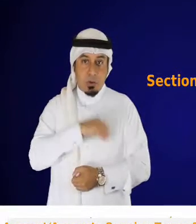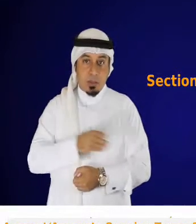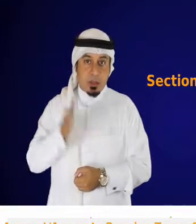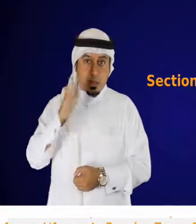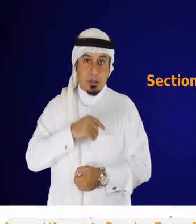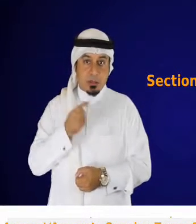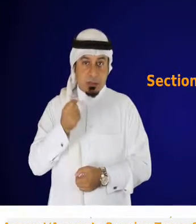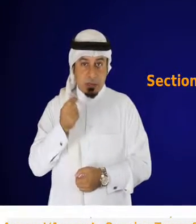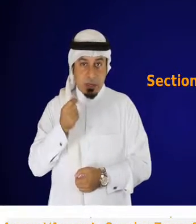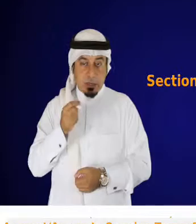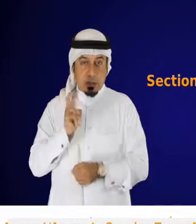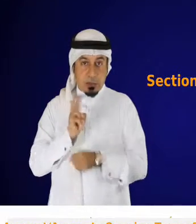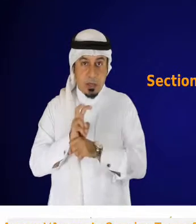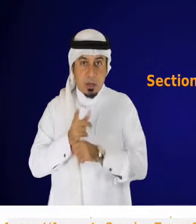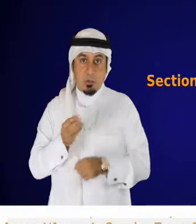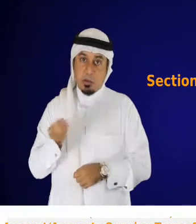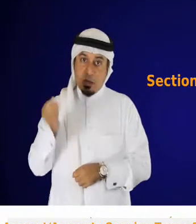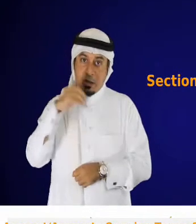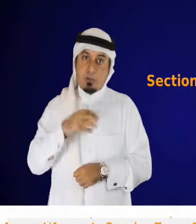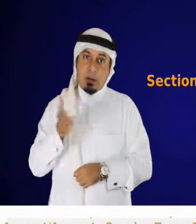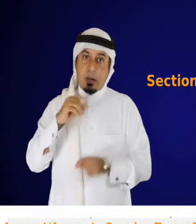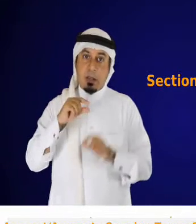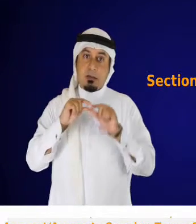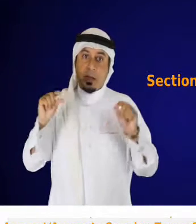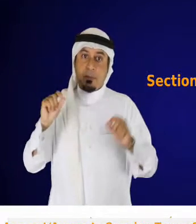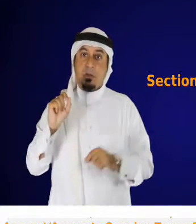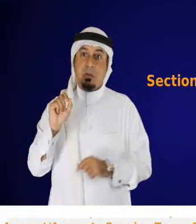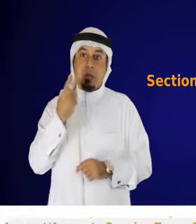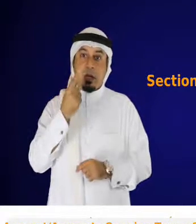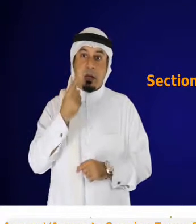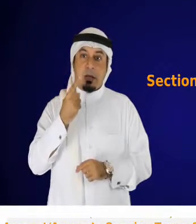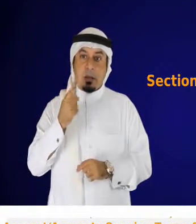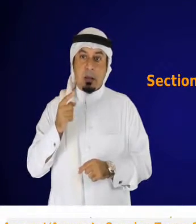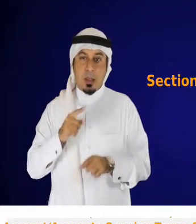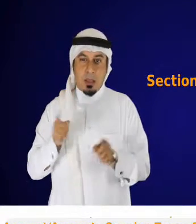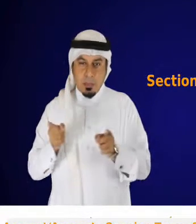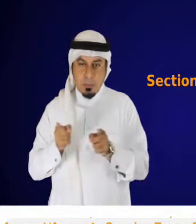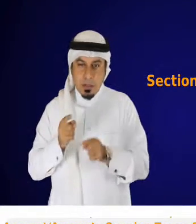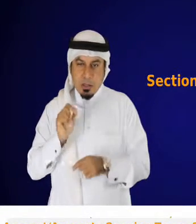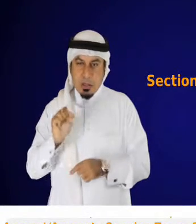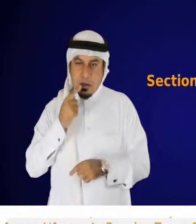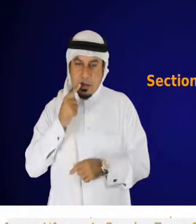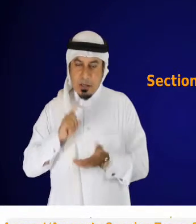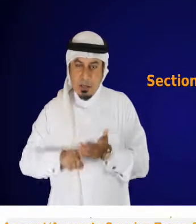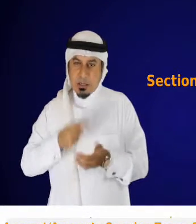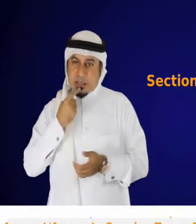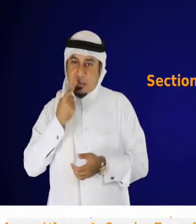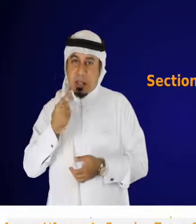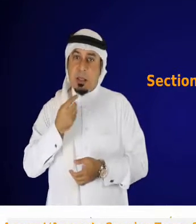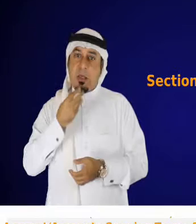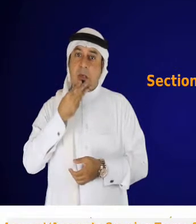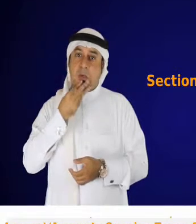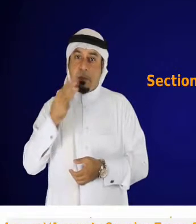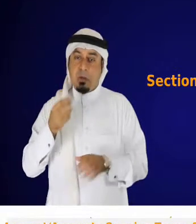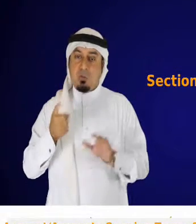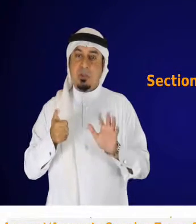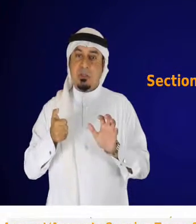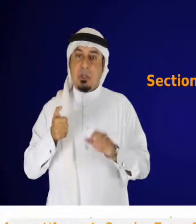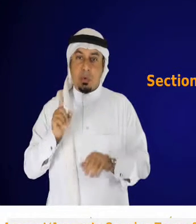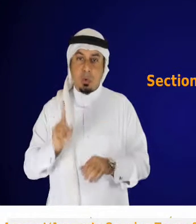One. Correspondence of the bank is deemed to have been delivered to customers once it is dispatched by the regular mail on his last